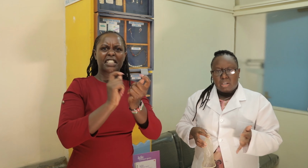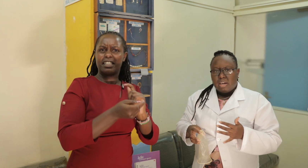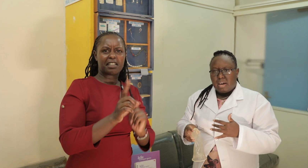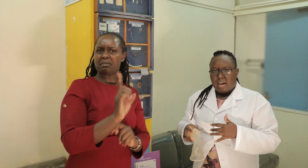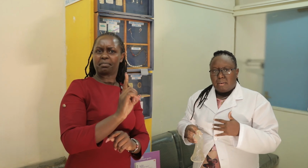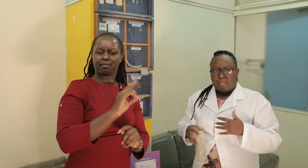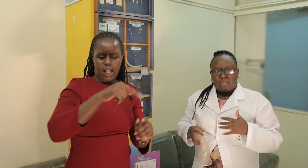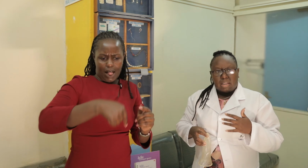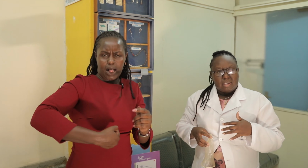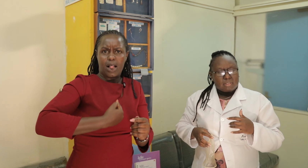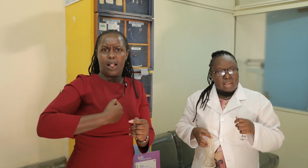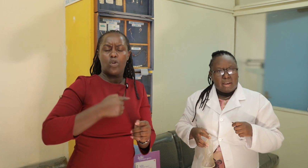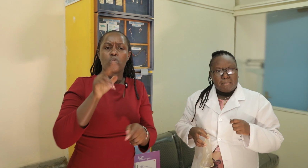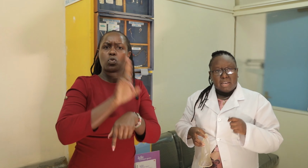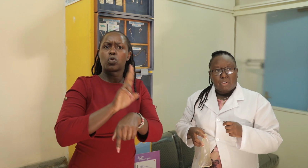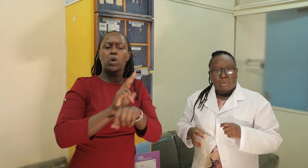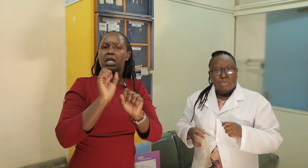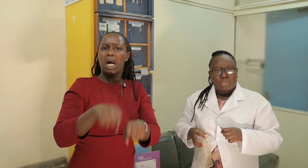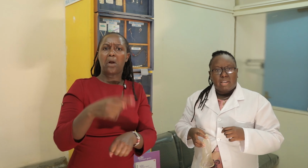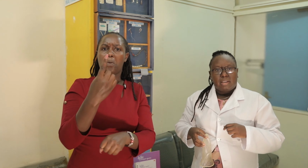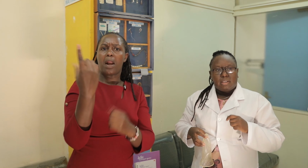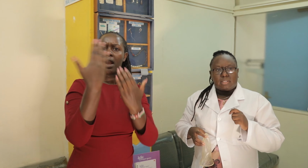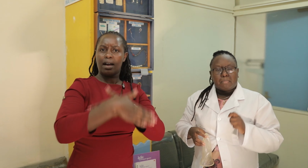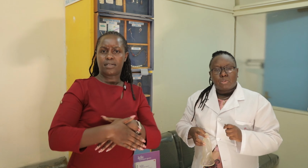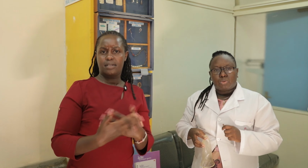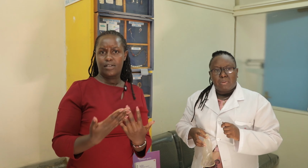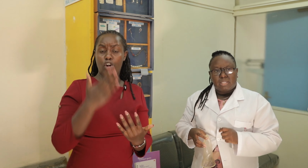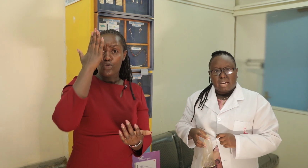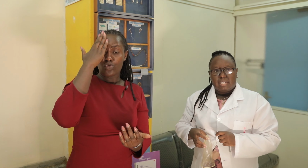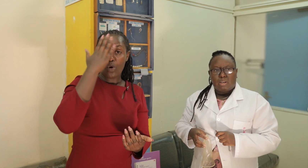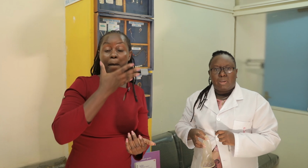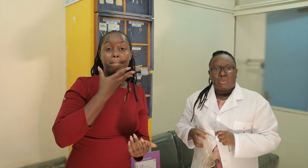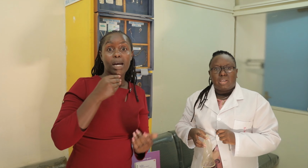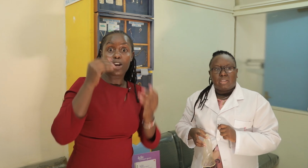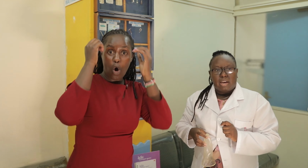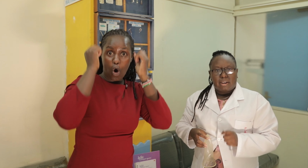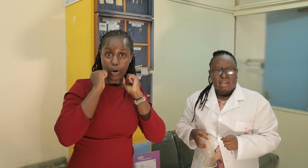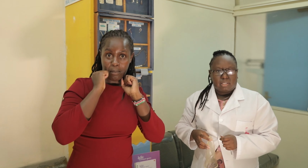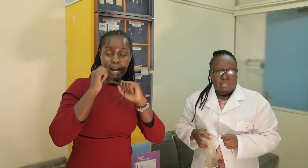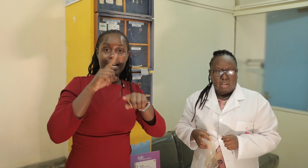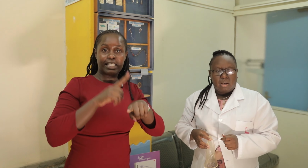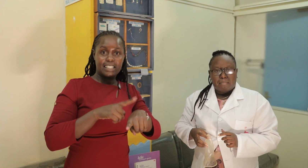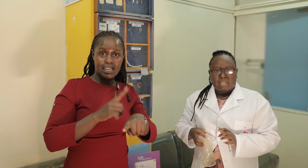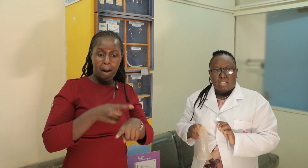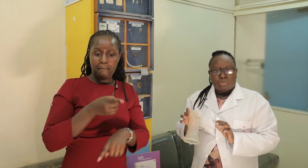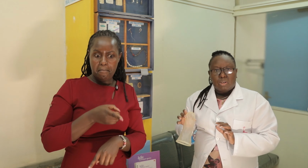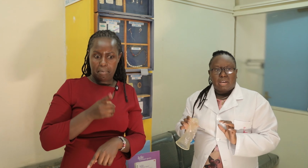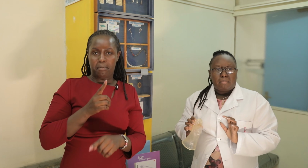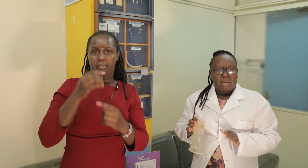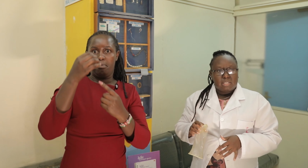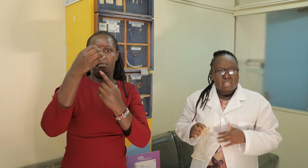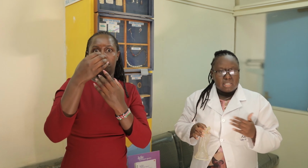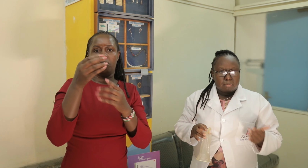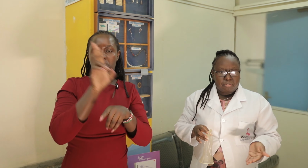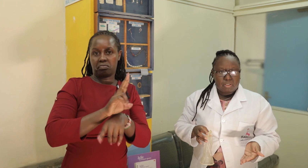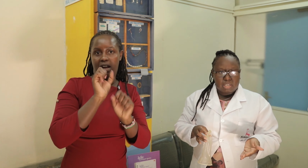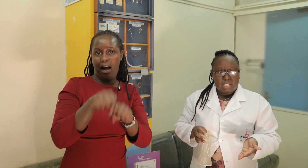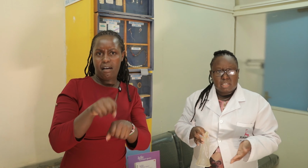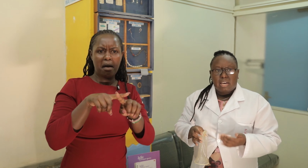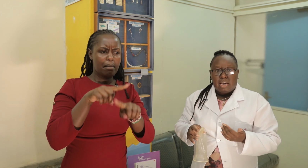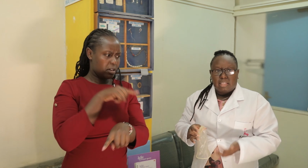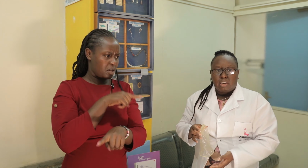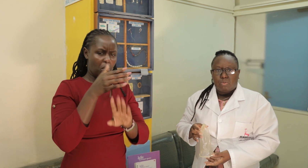version. Like the male condom usually is supposed to be inserted when you're in erect, but this one you can place it just